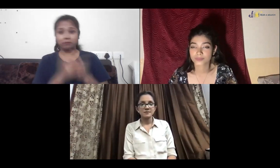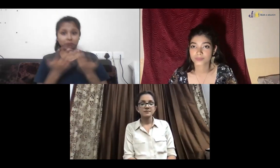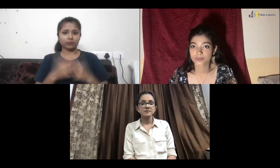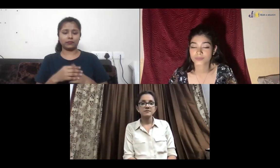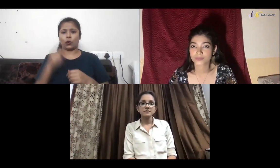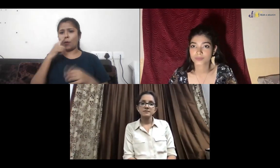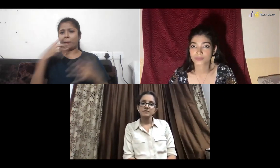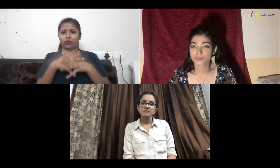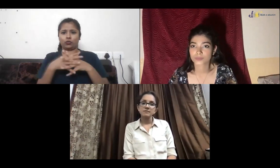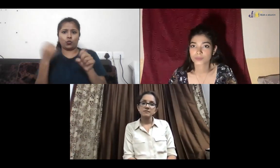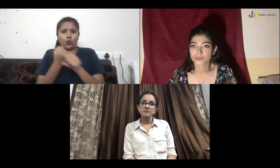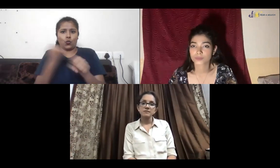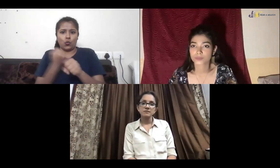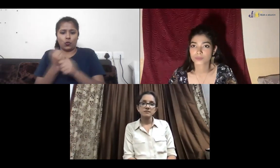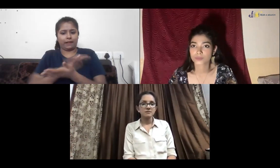one,